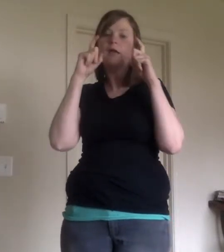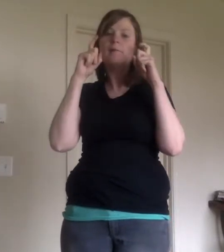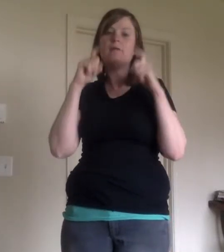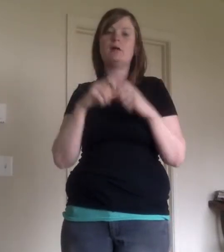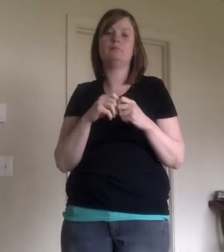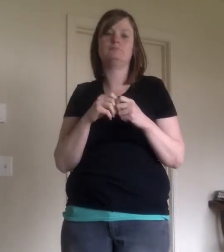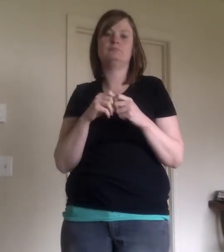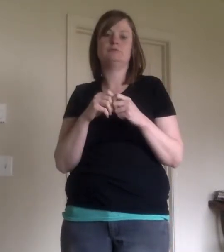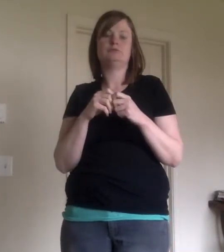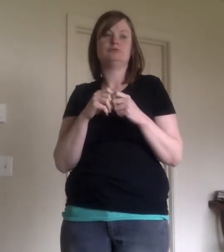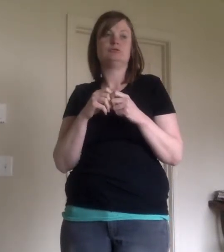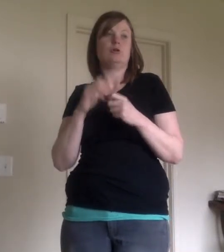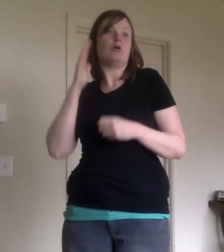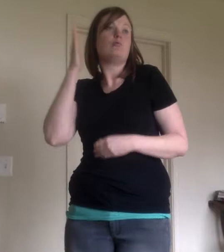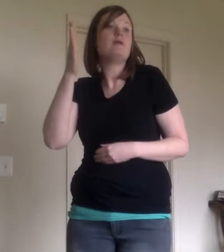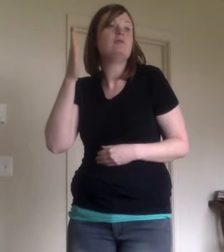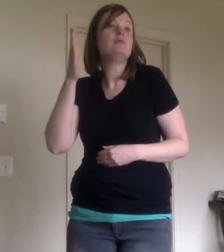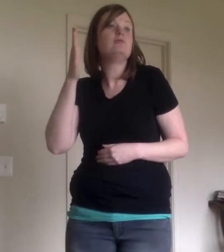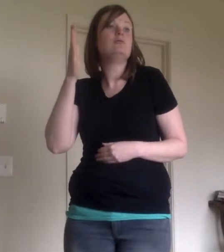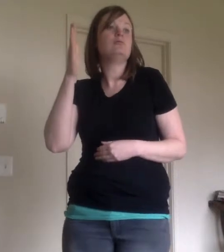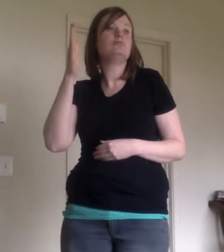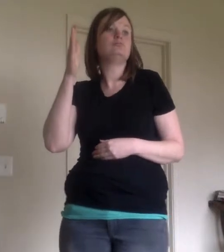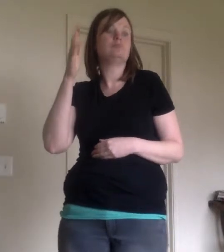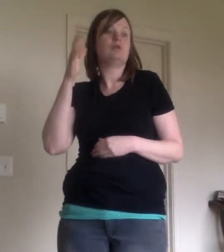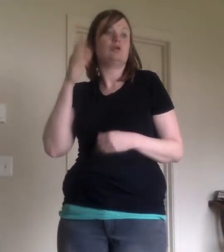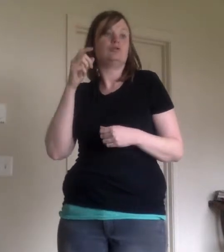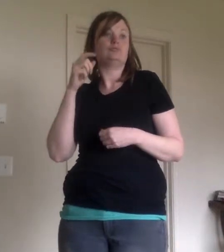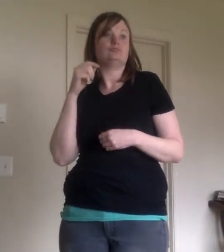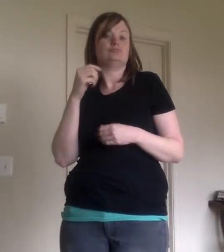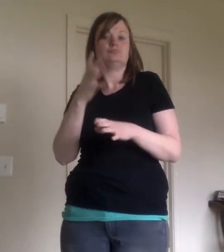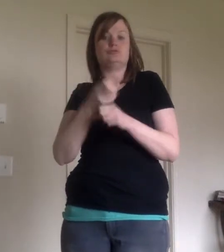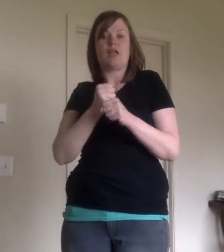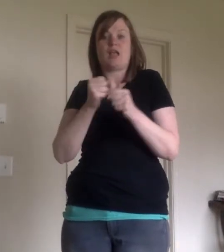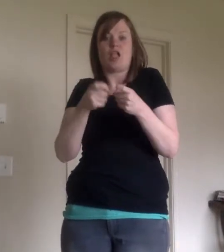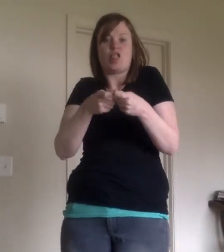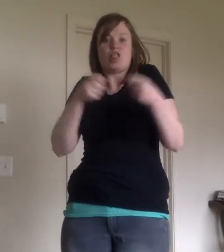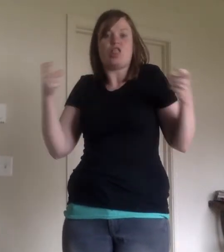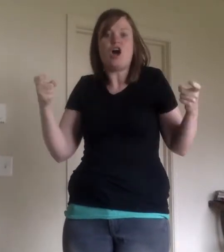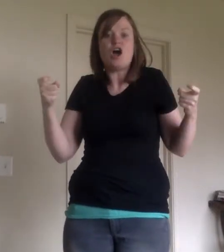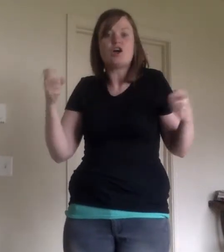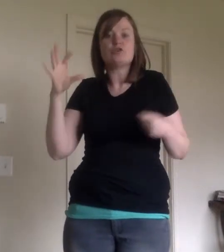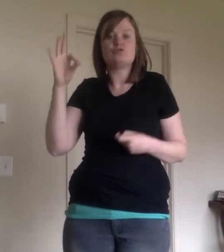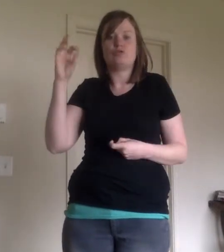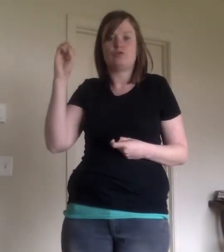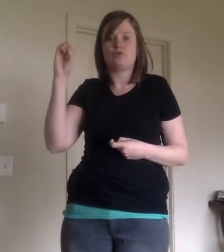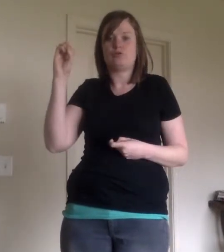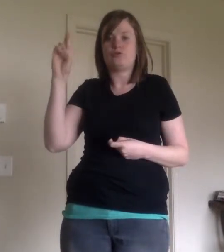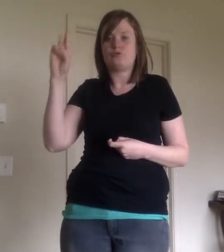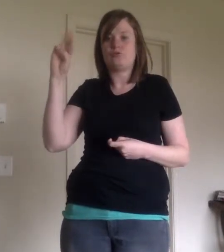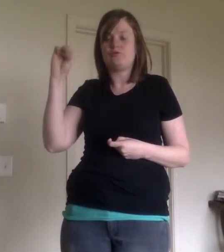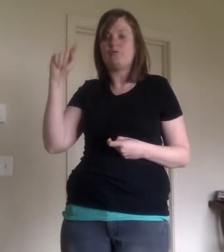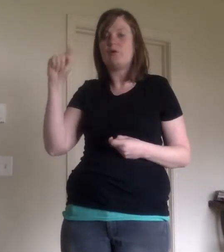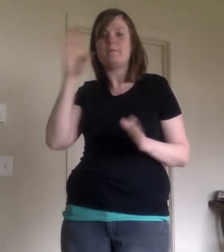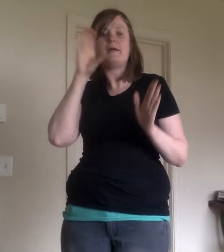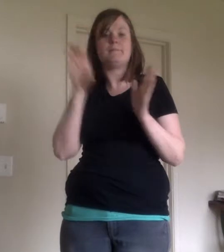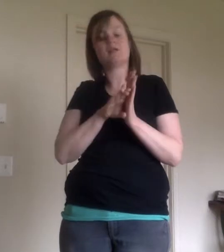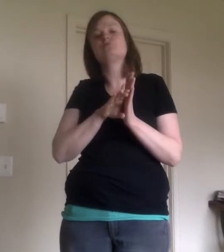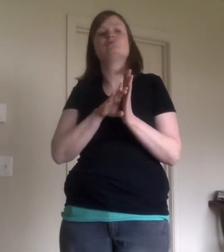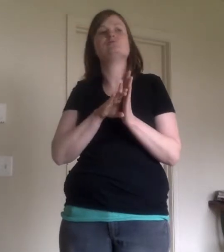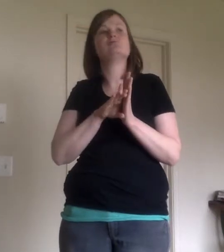into shooting large format, but it's very expensive, and I'm just not, can't afford that right now. But eventually I will start shooting